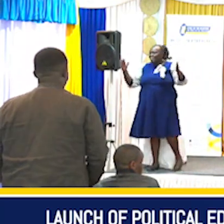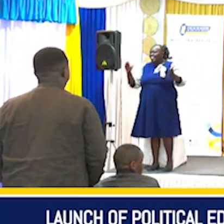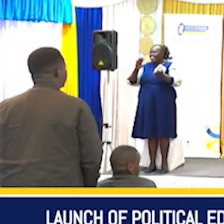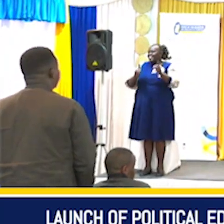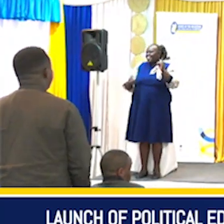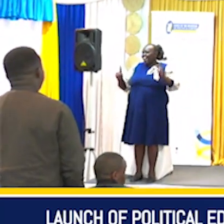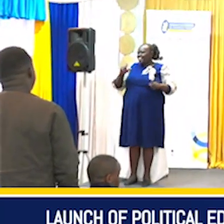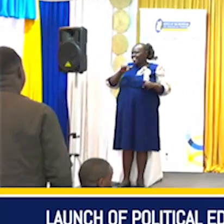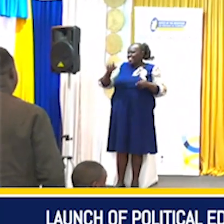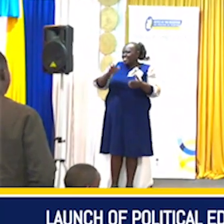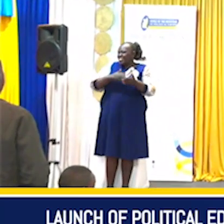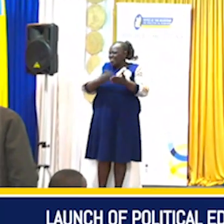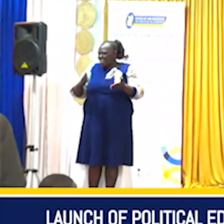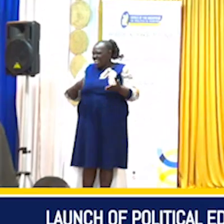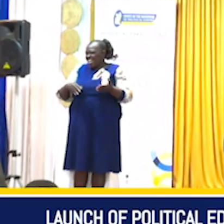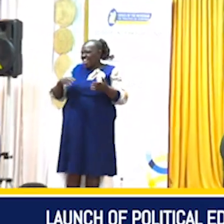tune, a bit